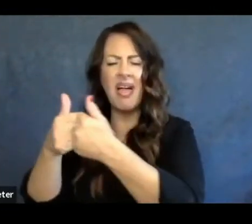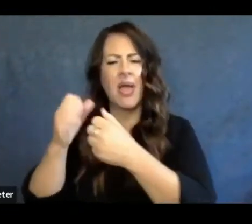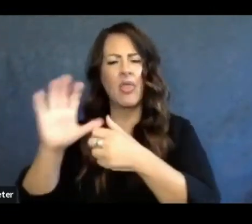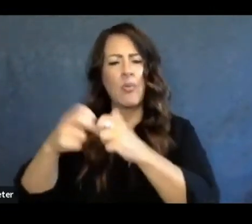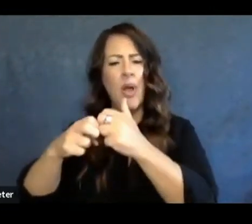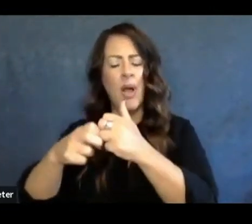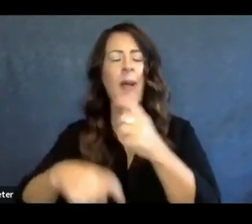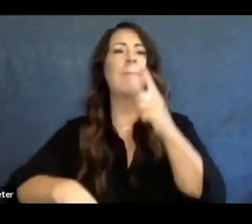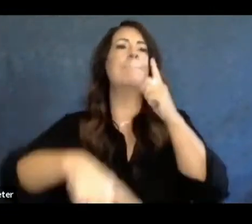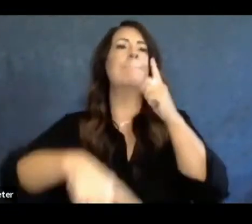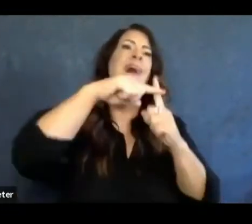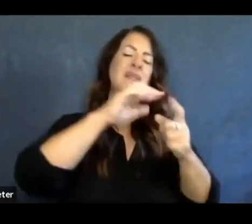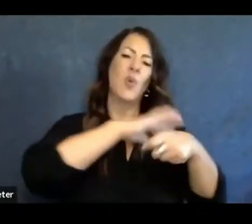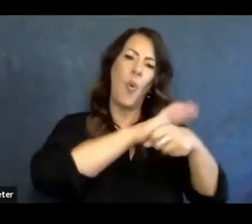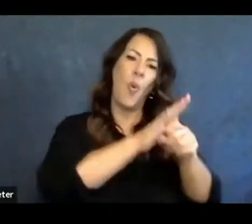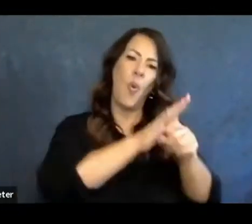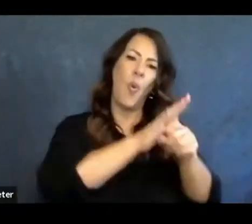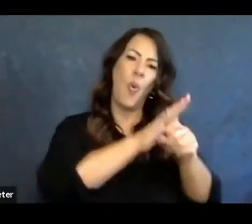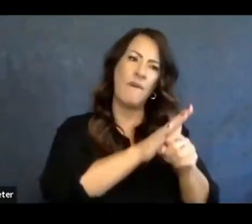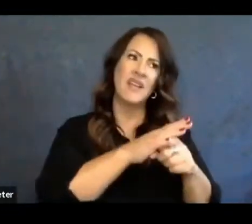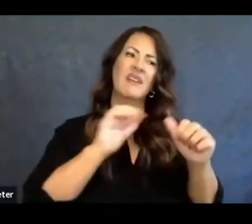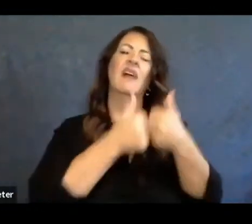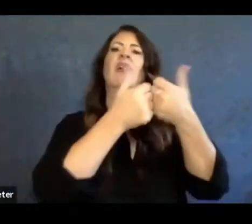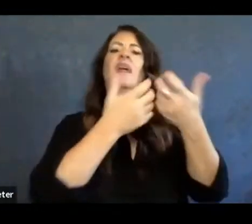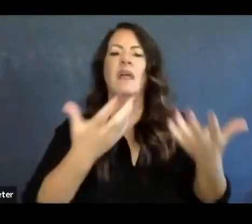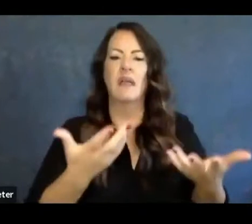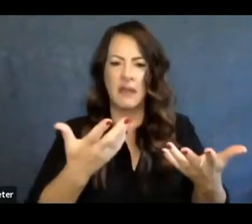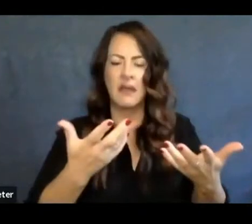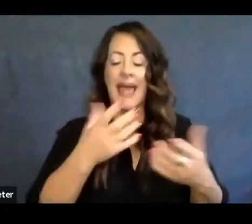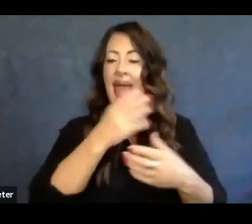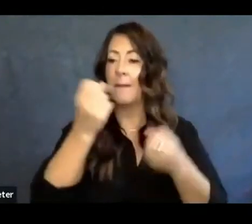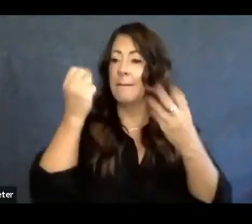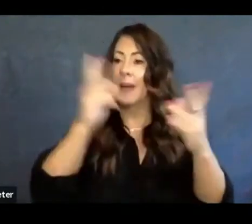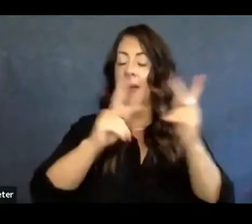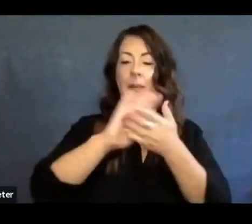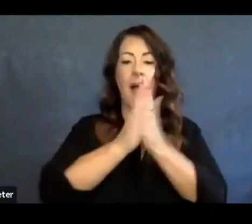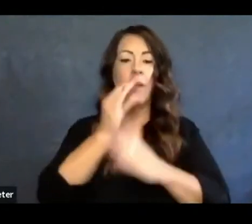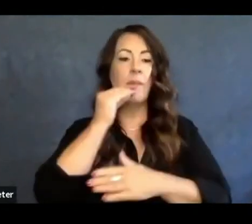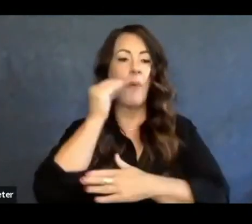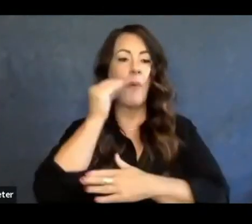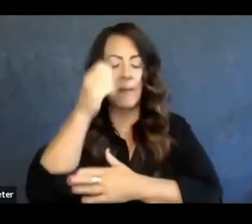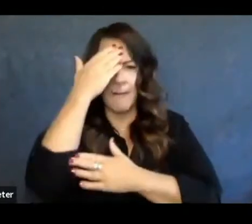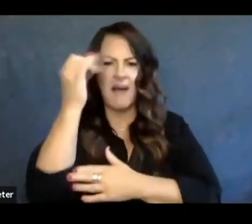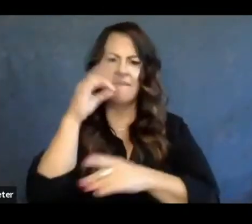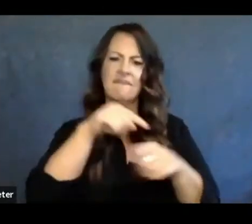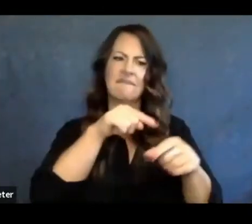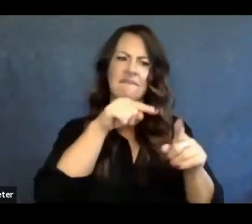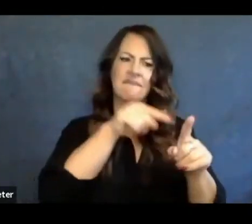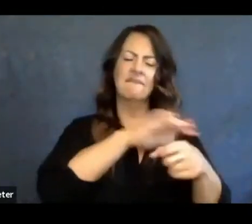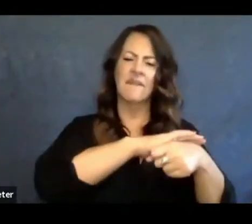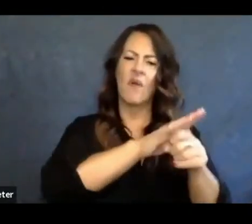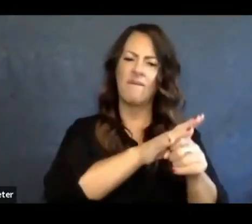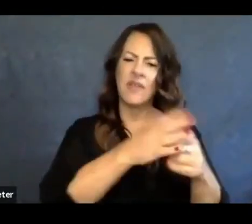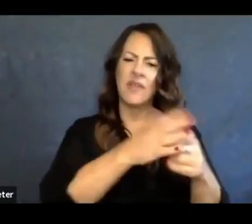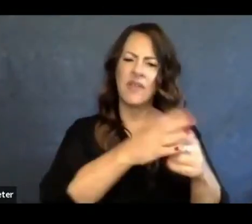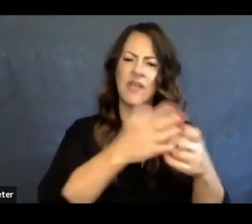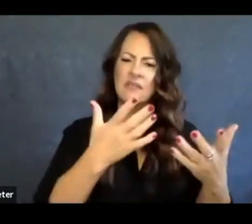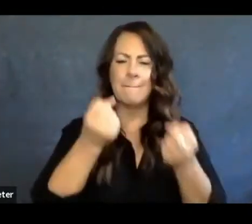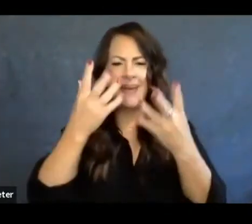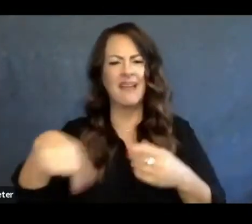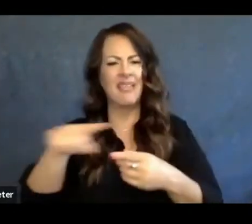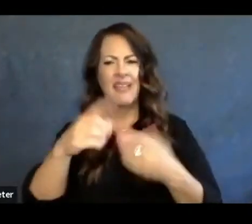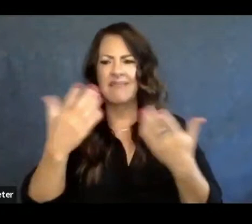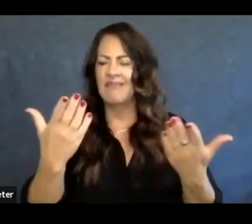of it, and maybe even homelessness caused by COVID? This is particularly critical since so many of them are now not going to